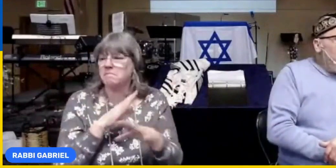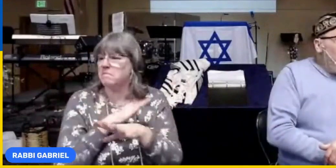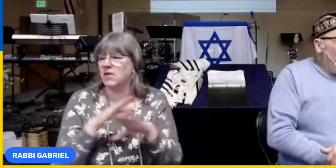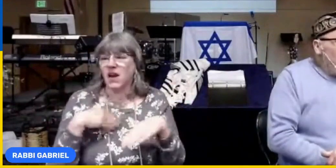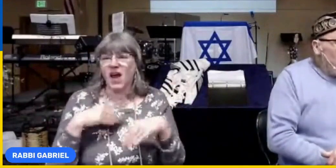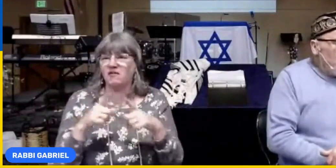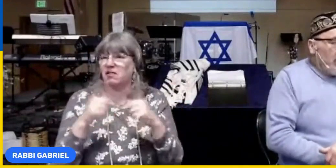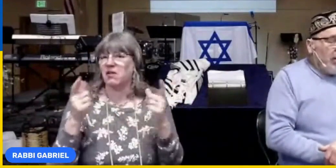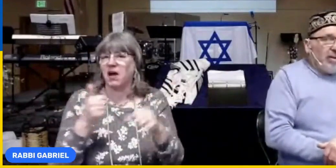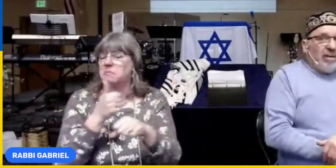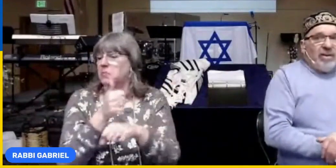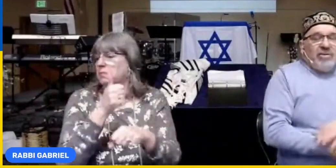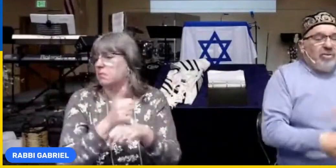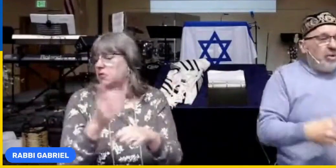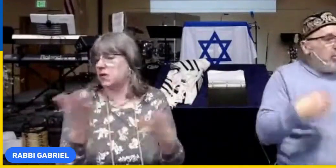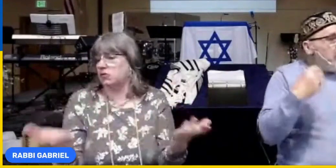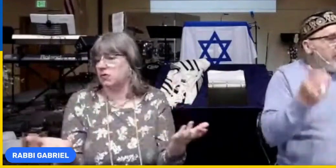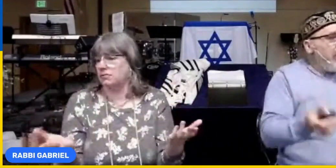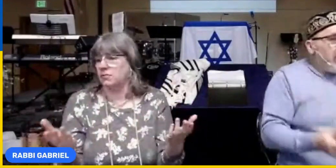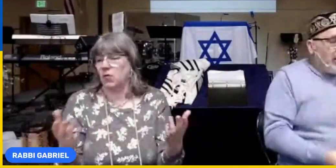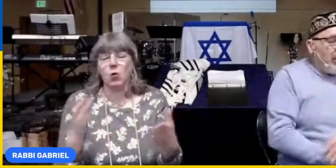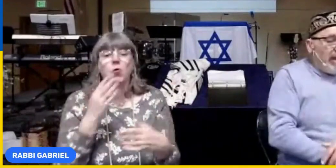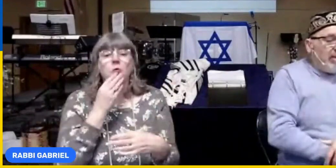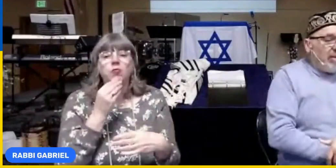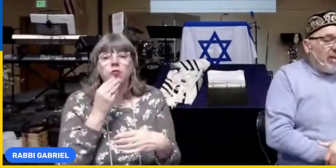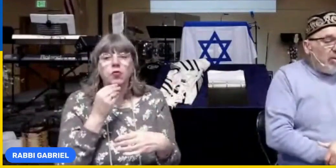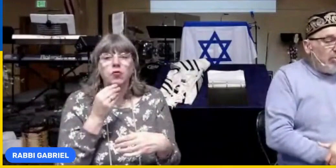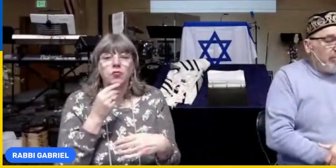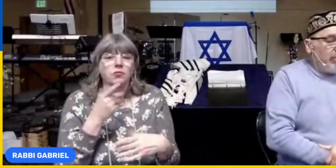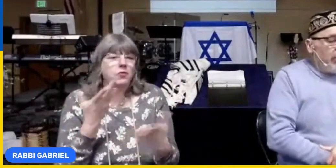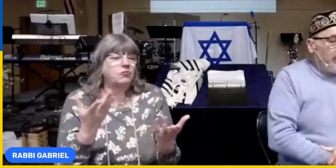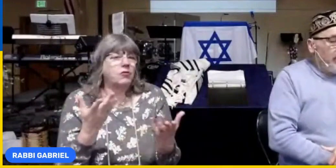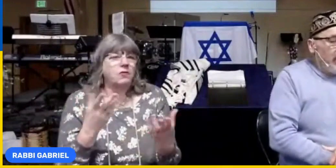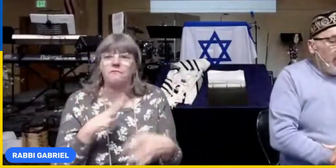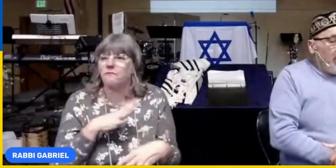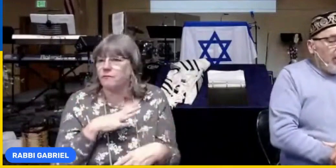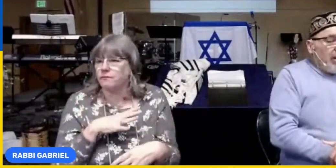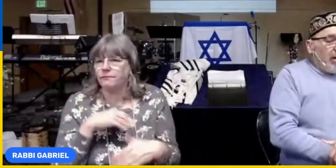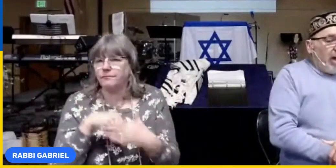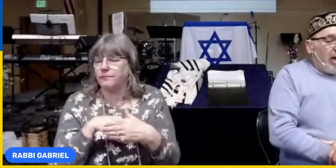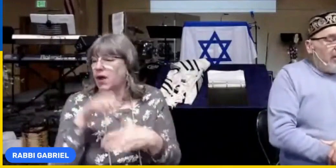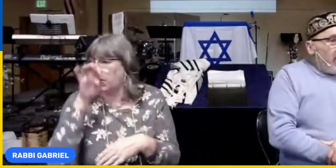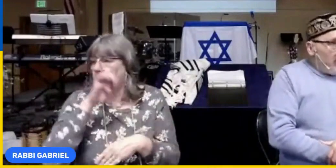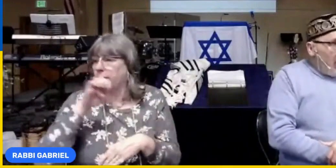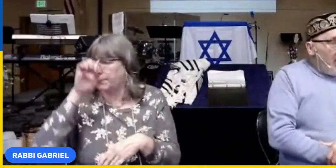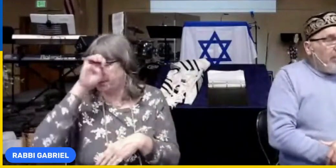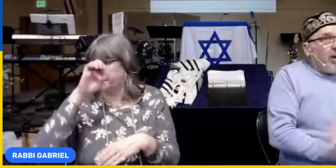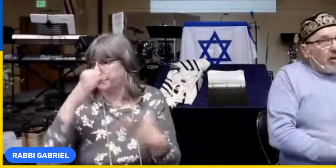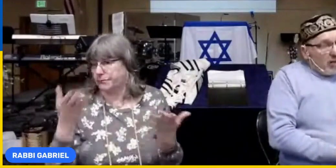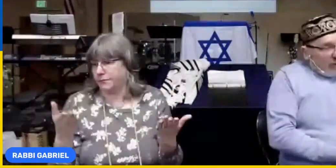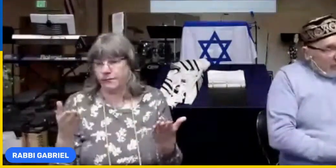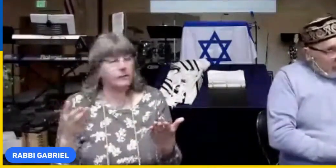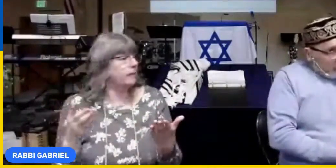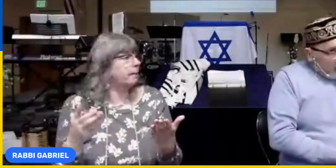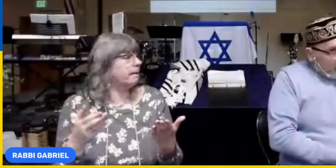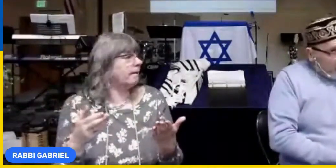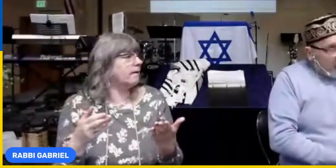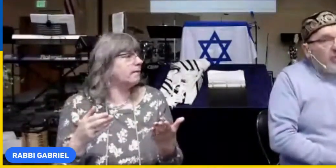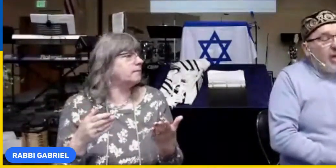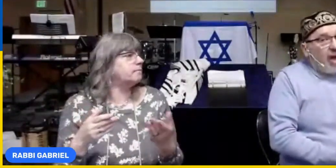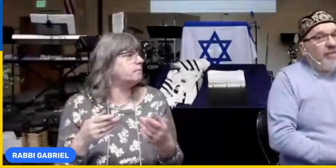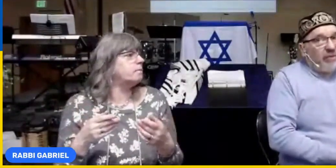But all in all, Jews are very assimilated in Europe. At that time of